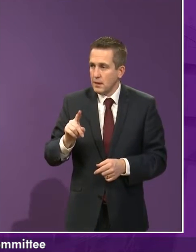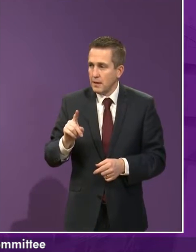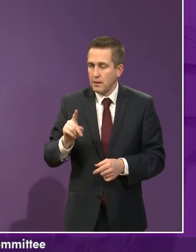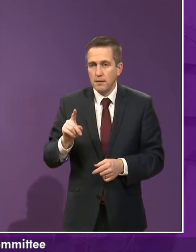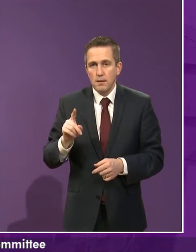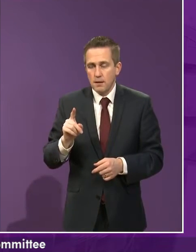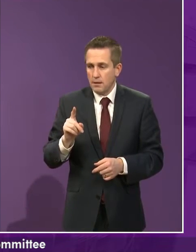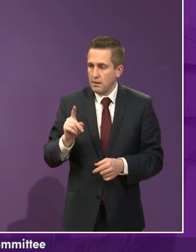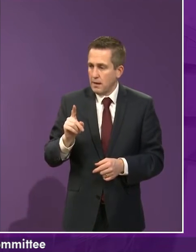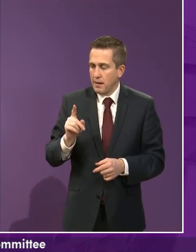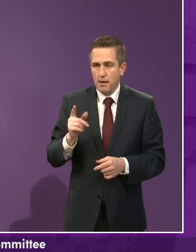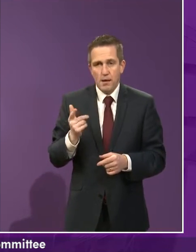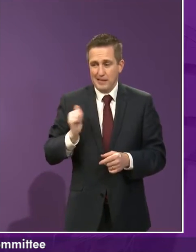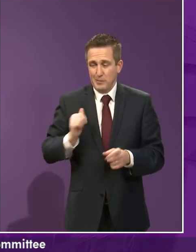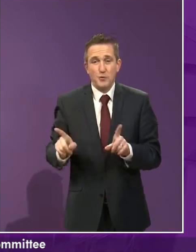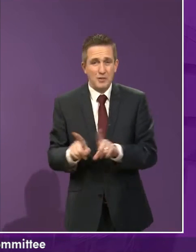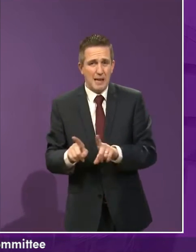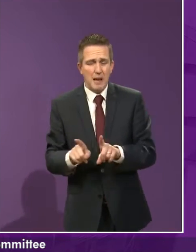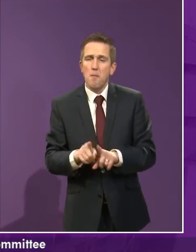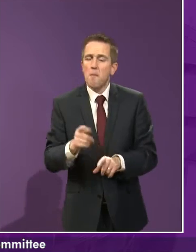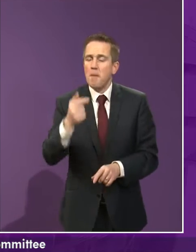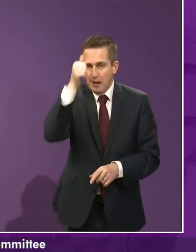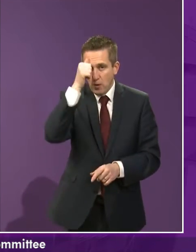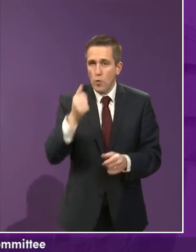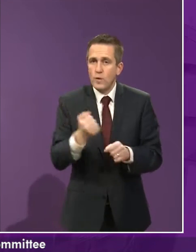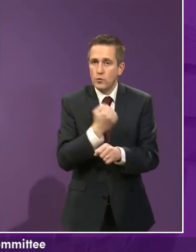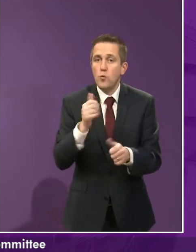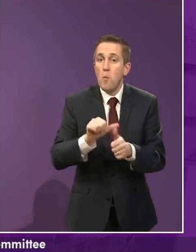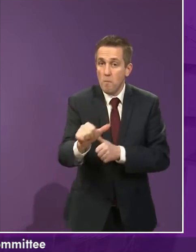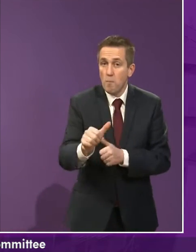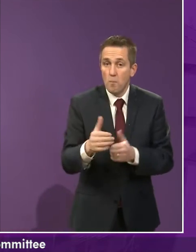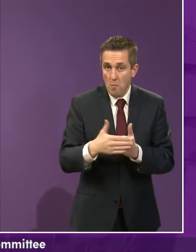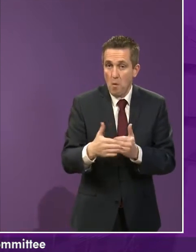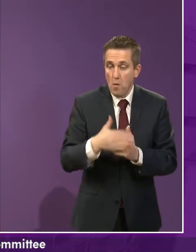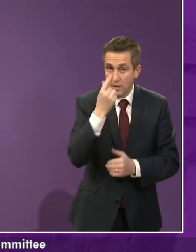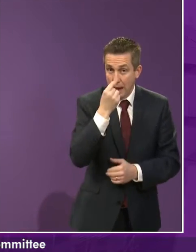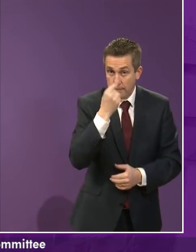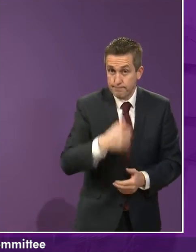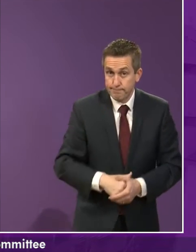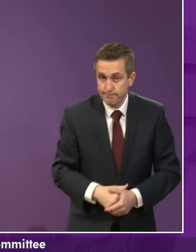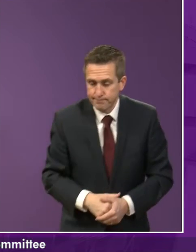definitely scope for doing a lot more. Yeah, you said take-ups,